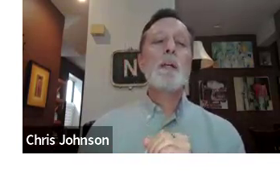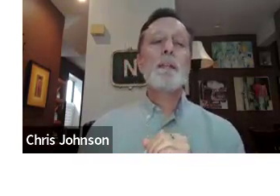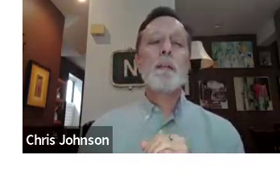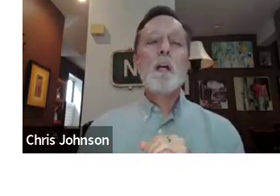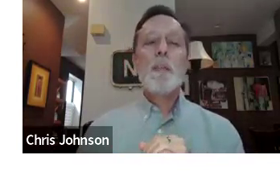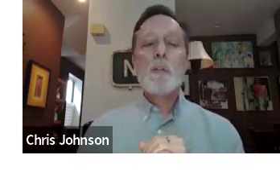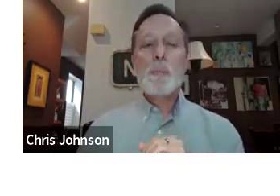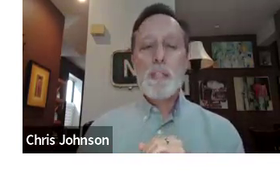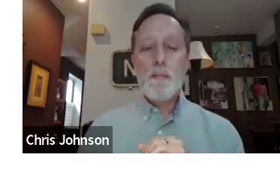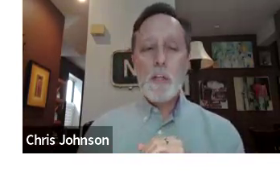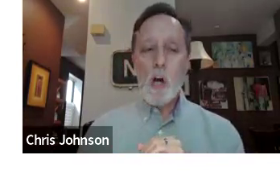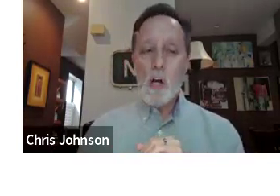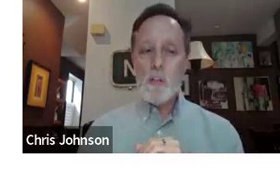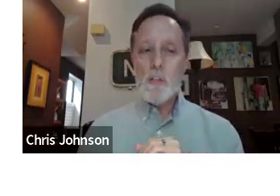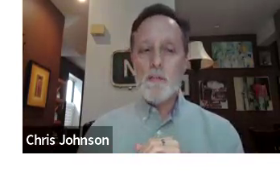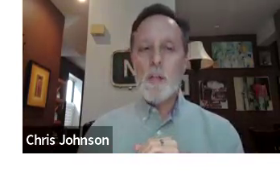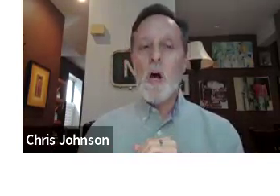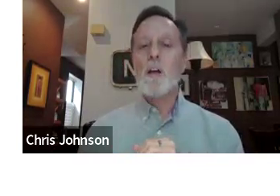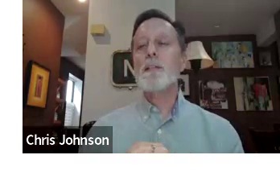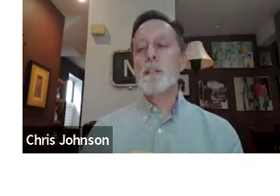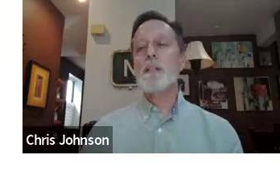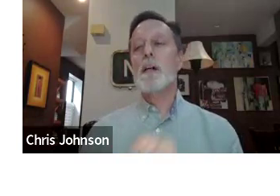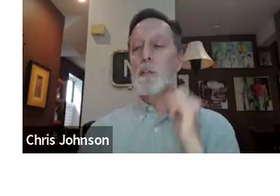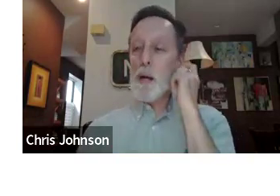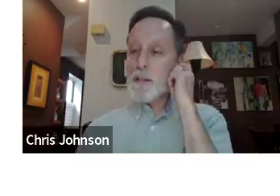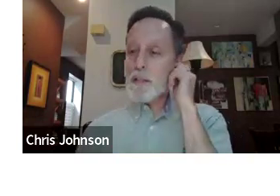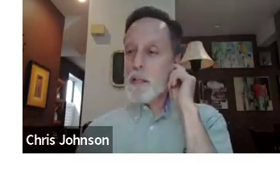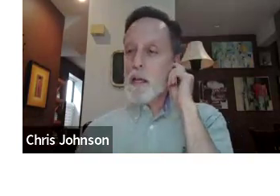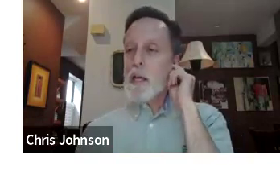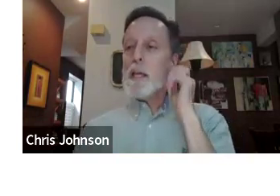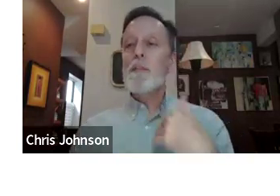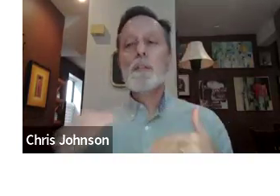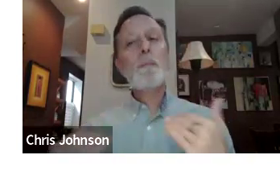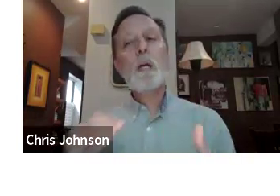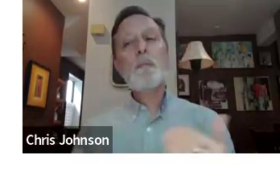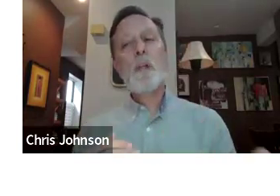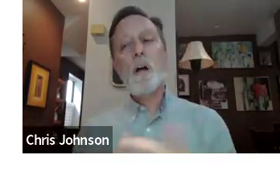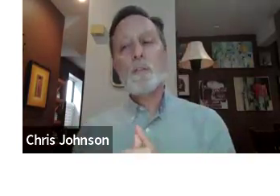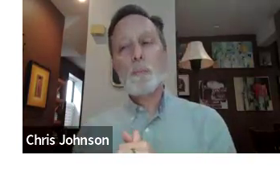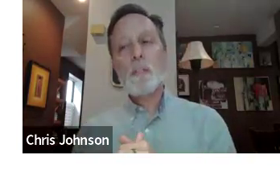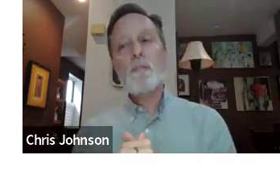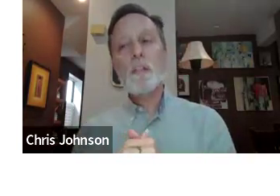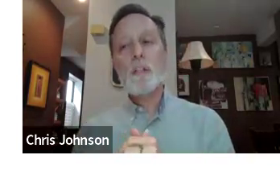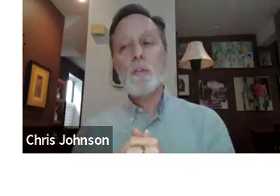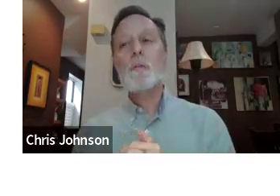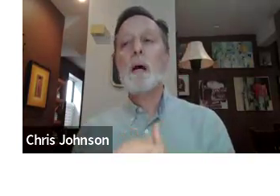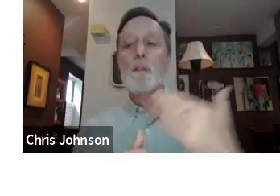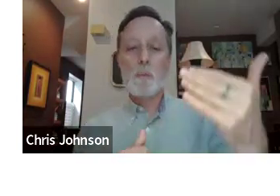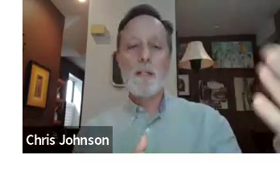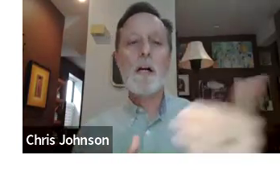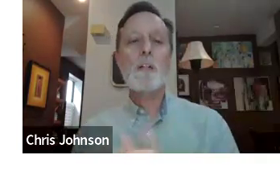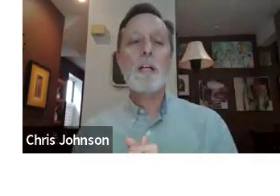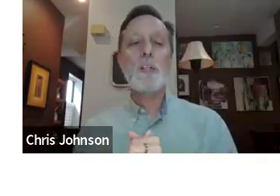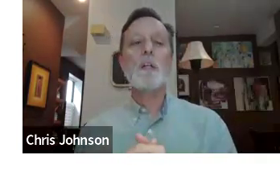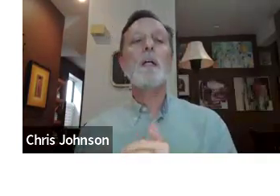take away the point that there's specific causes of loss listed on your policy. And if there's some type of loss you're specifically concerned